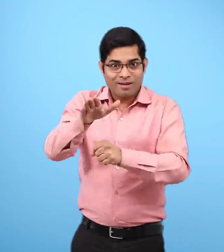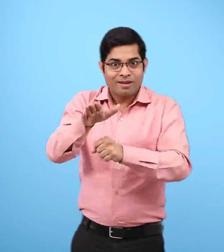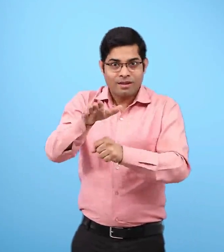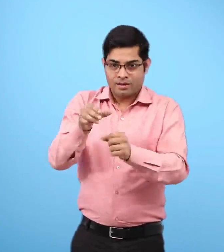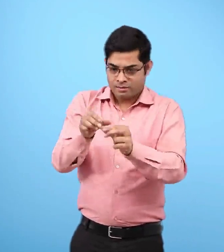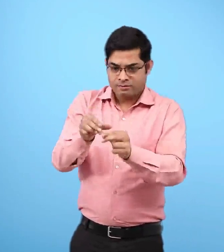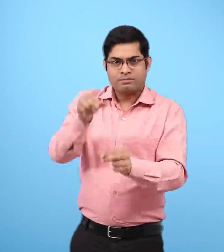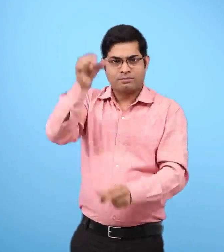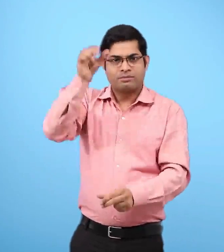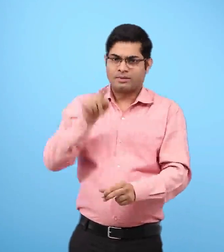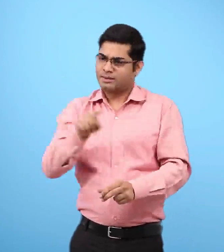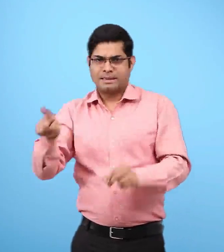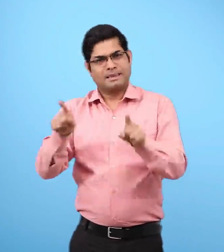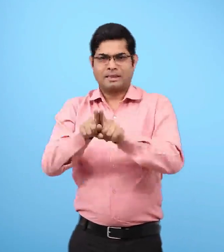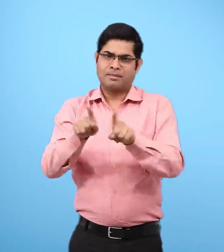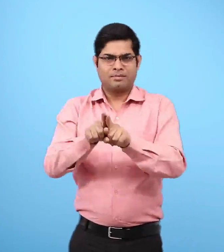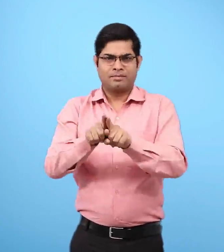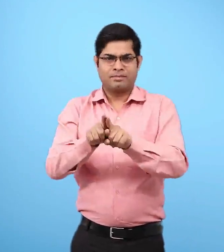shows 2 similar sticks.